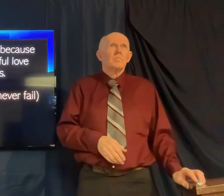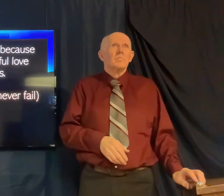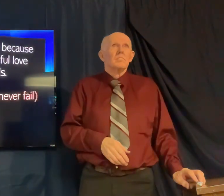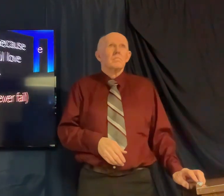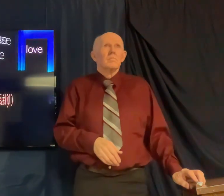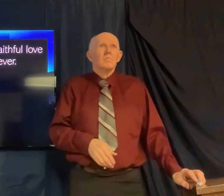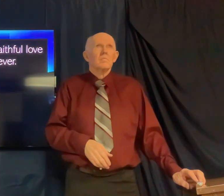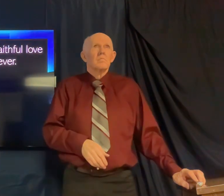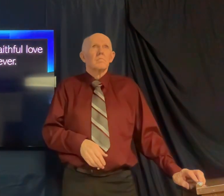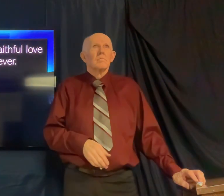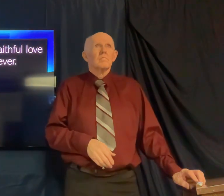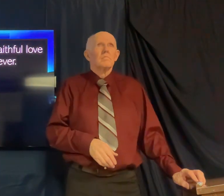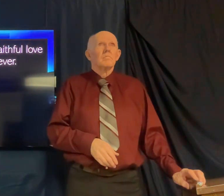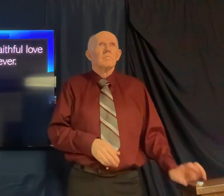fails.